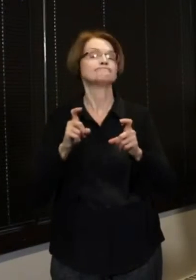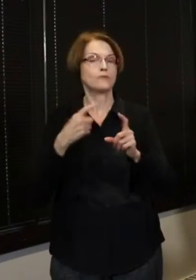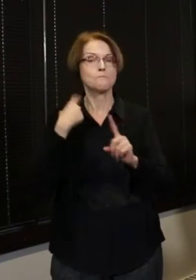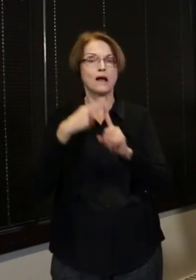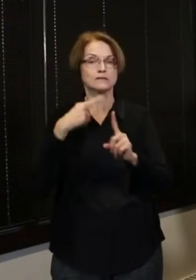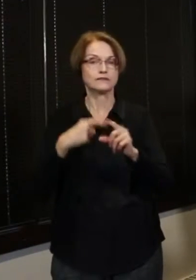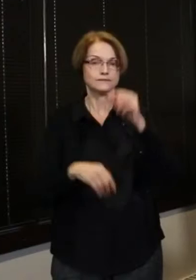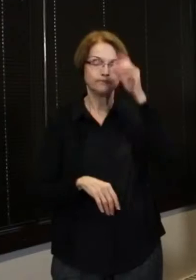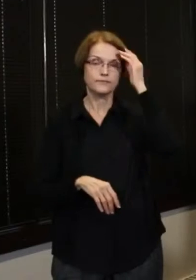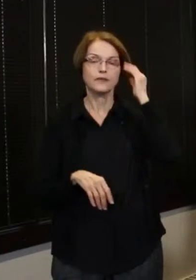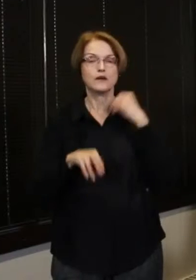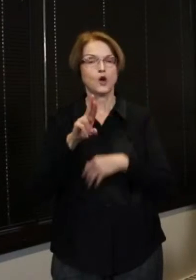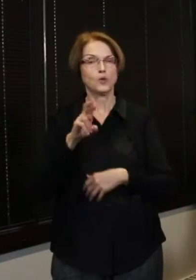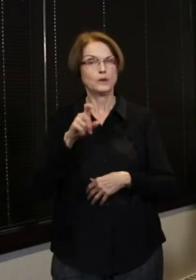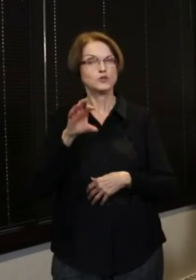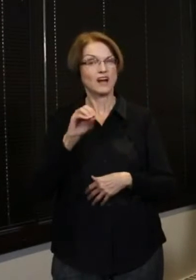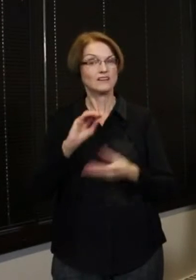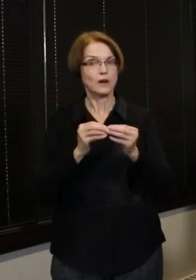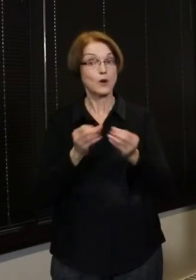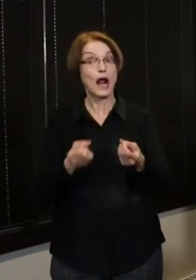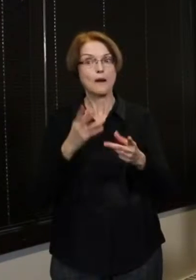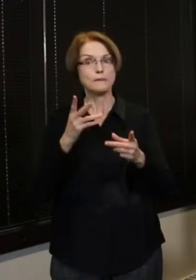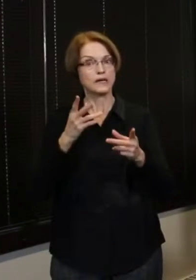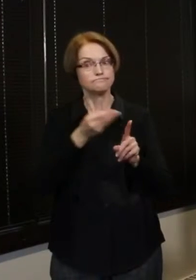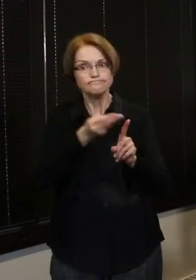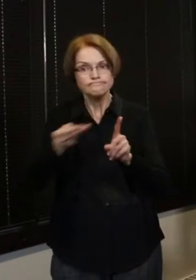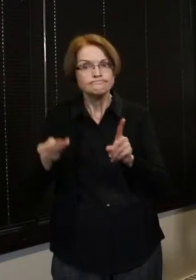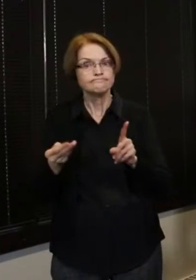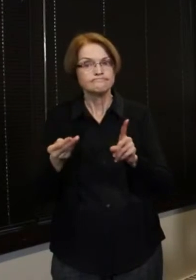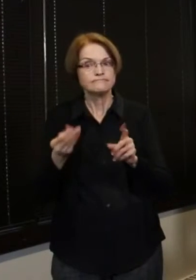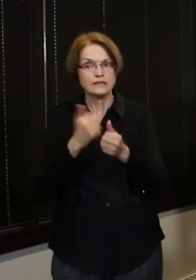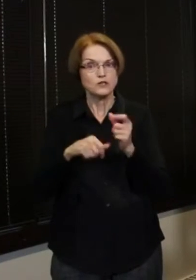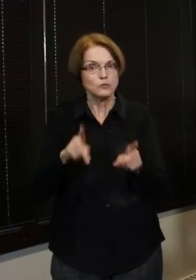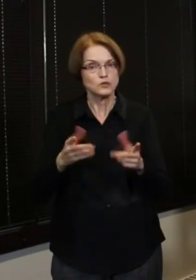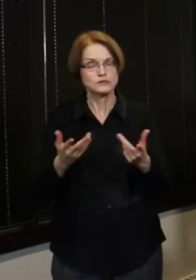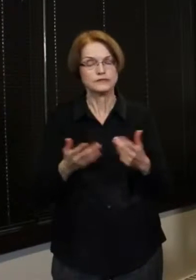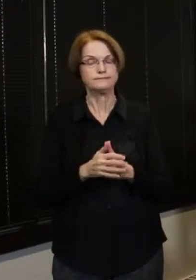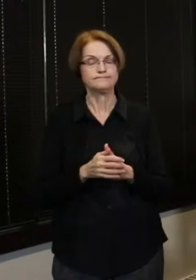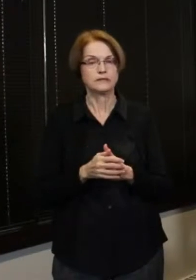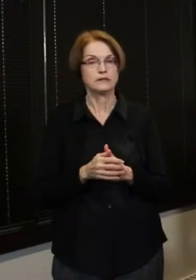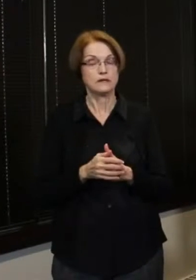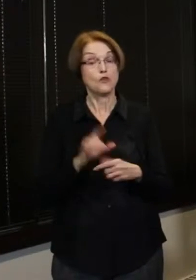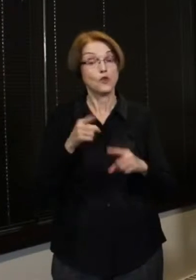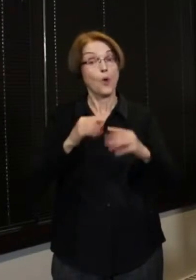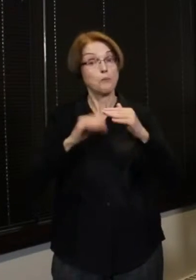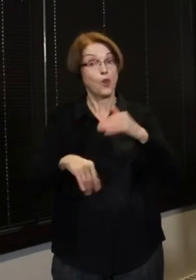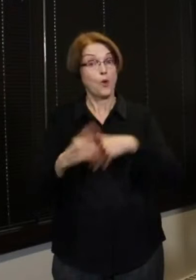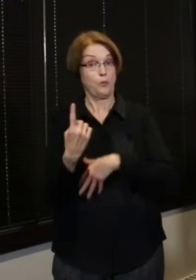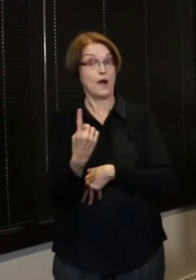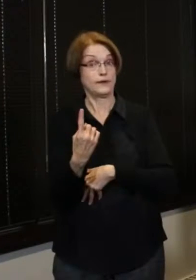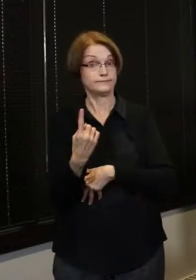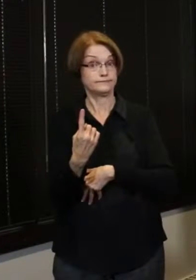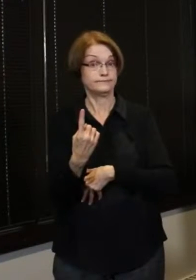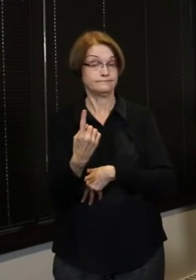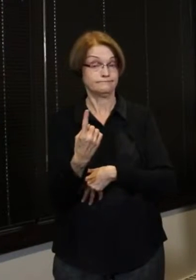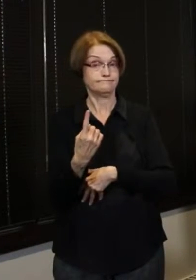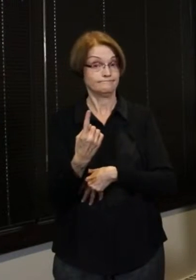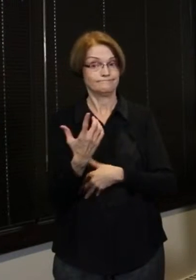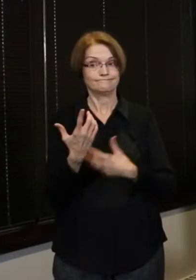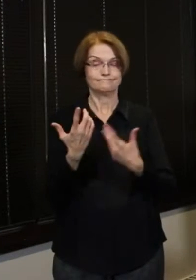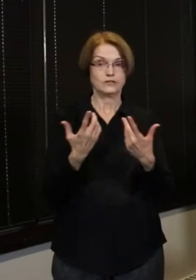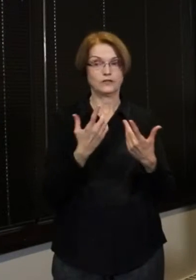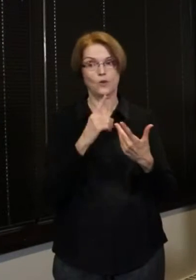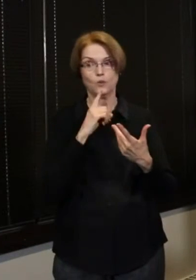And our reproductive number that you hear us talk about quite a bit, again, we want to keep this below 1. Ideally, we would want to